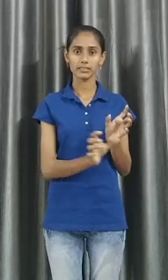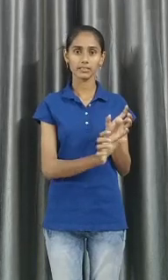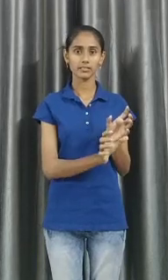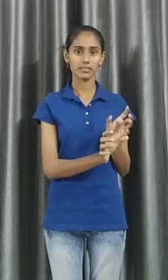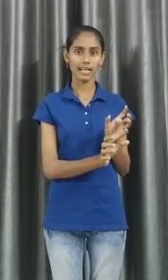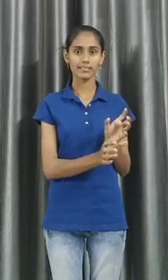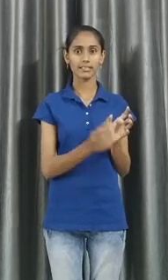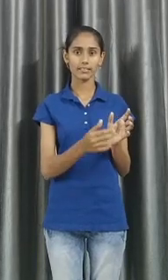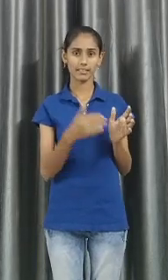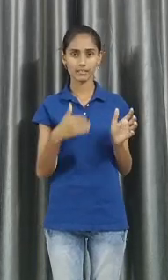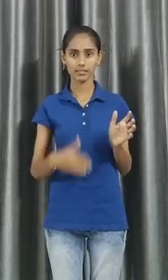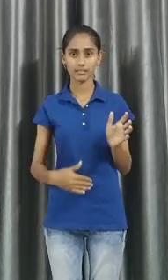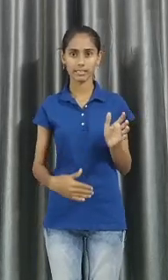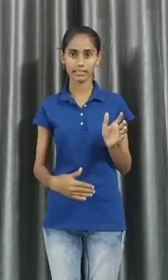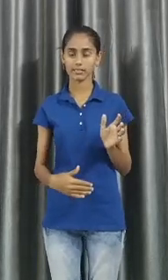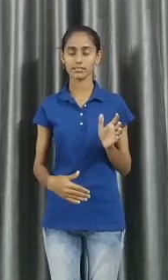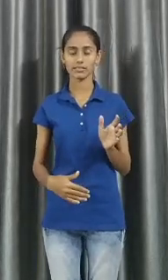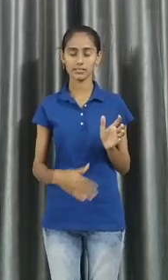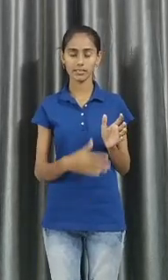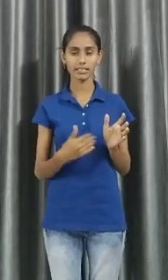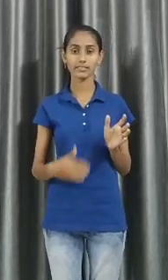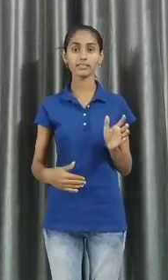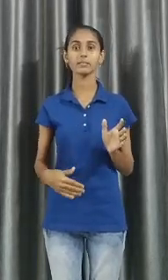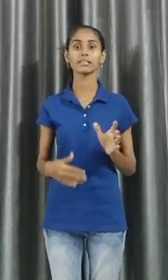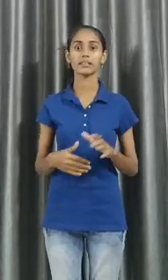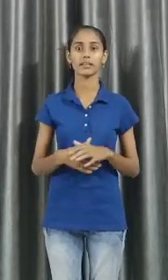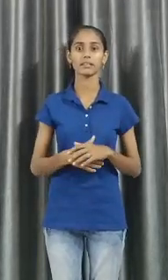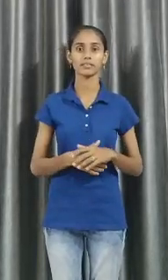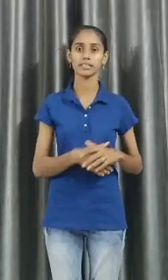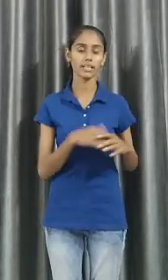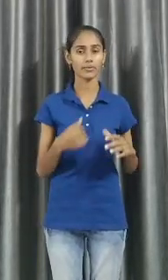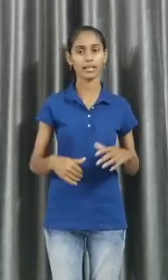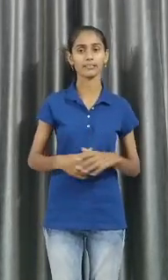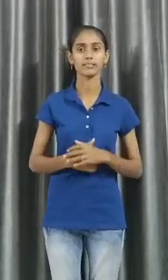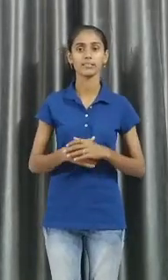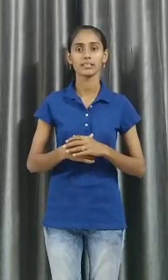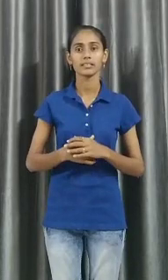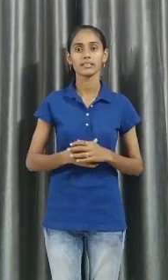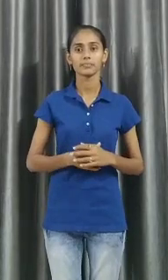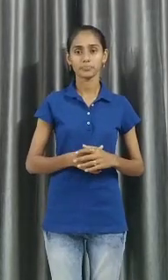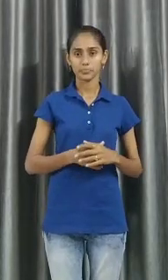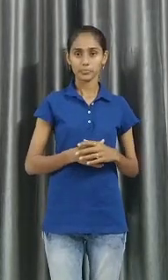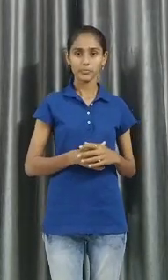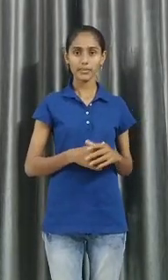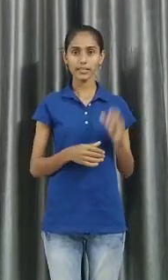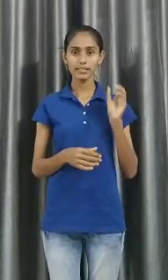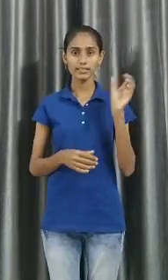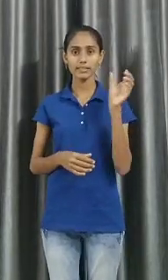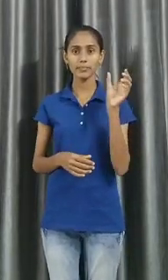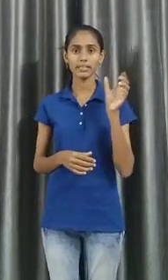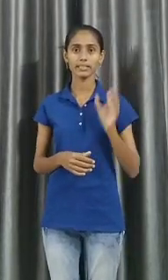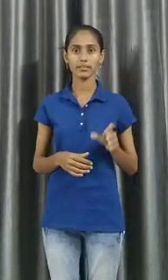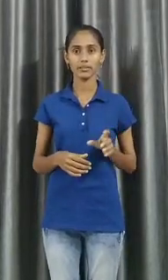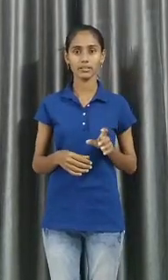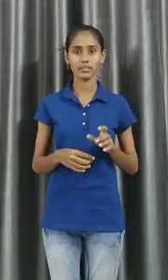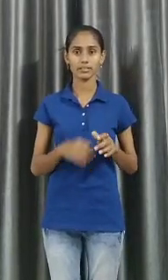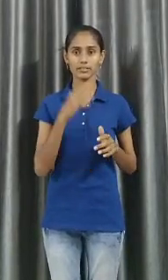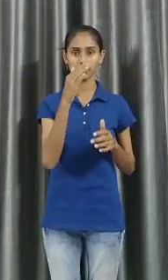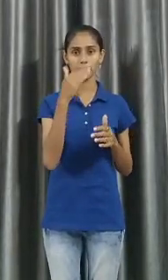intermediate class, and then next third is a derived class. This is the multi-level inheritance. One